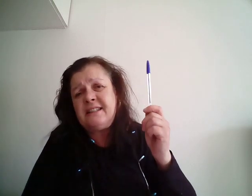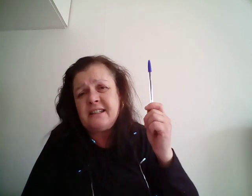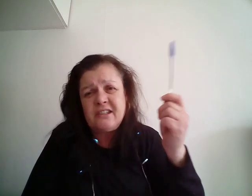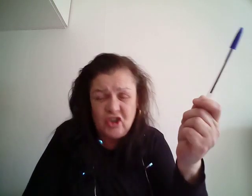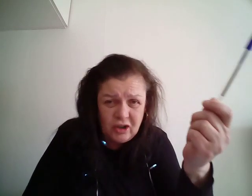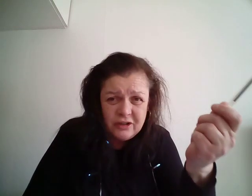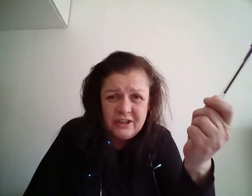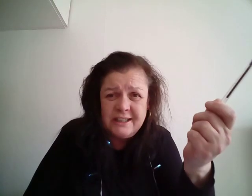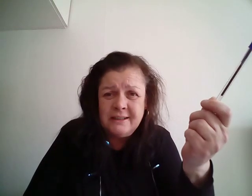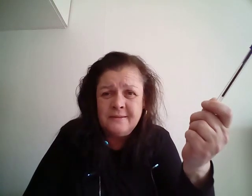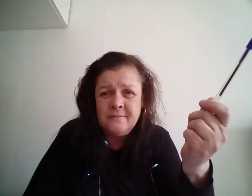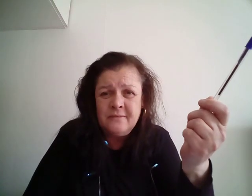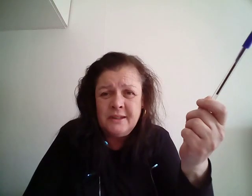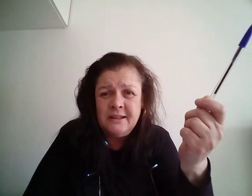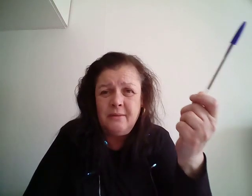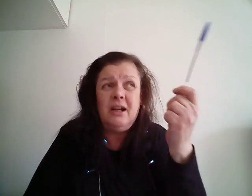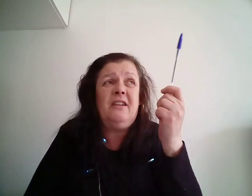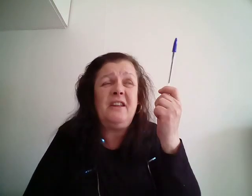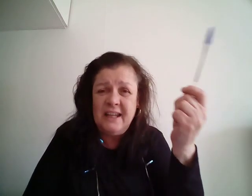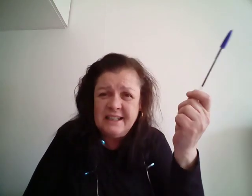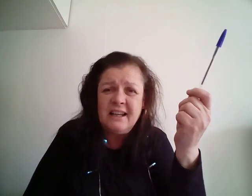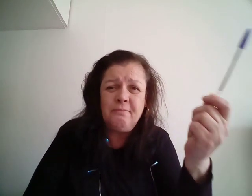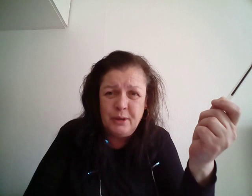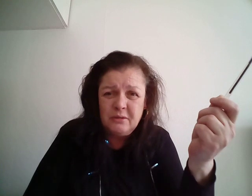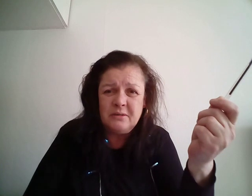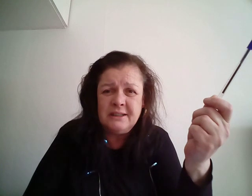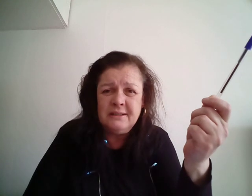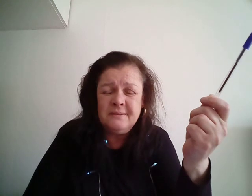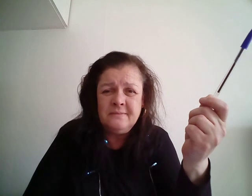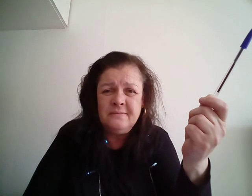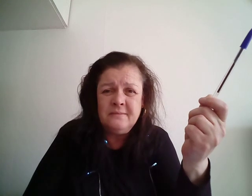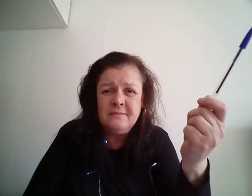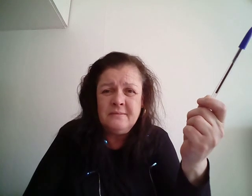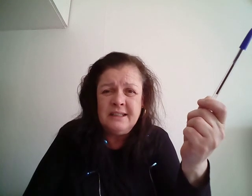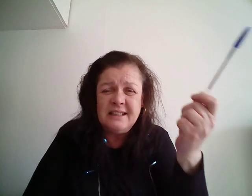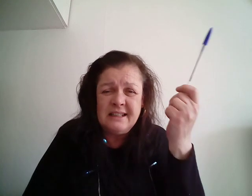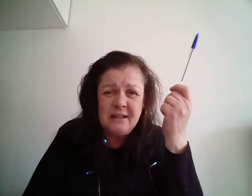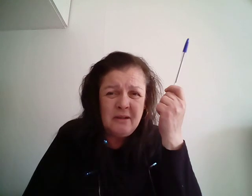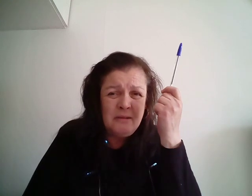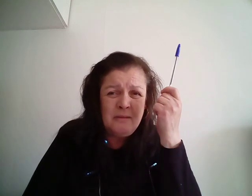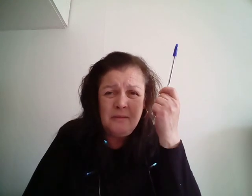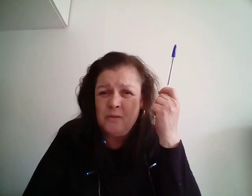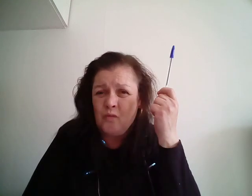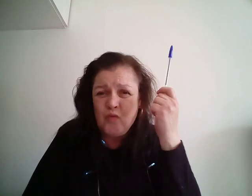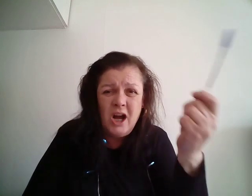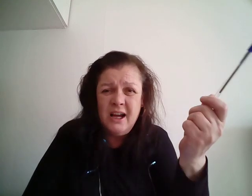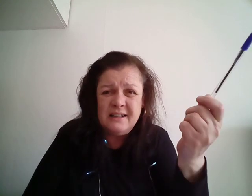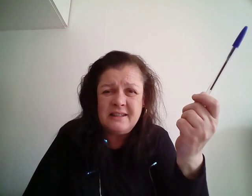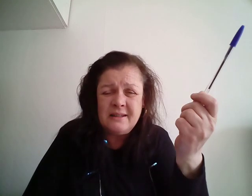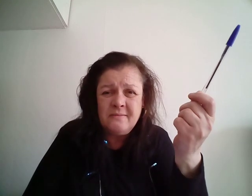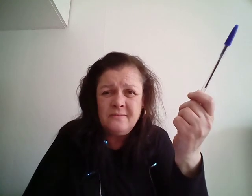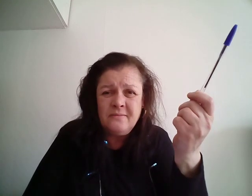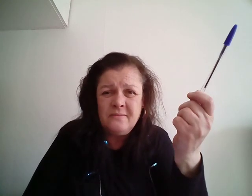the stunt, there we are, that these have pulled, this is worse